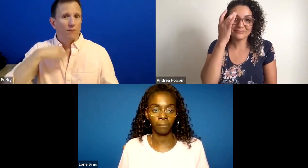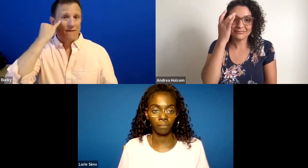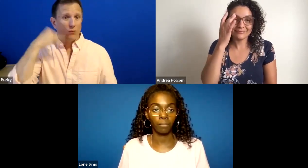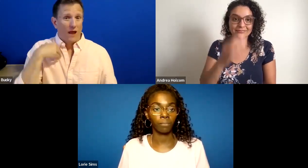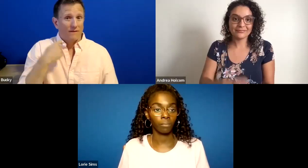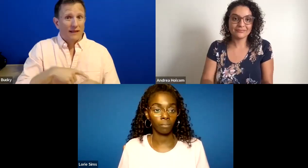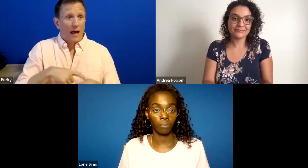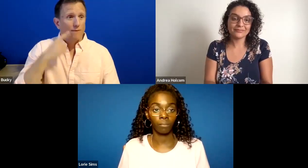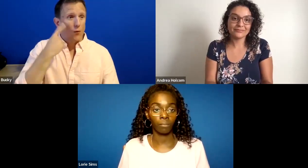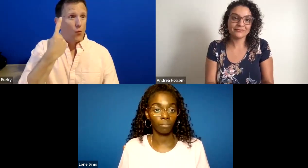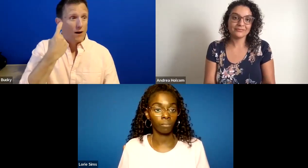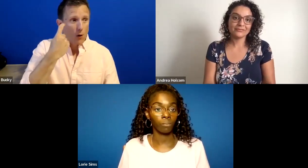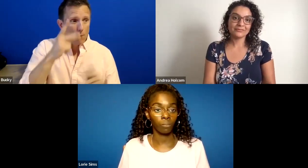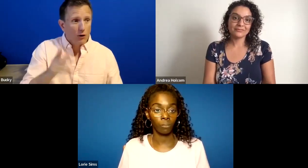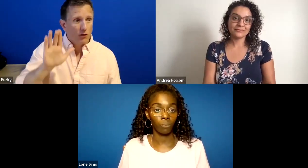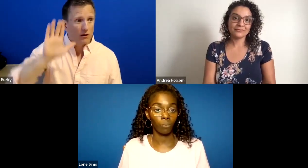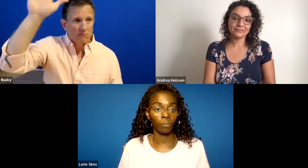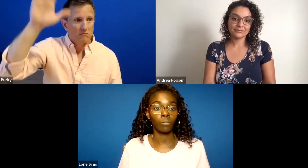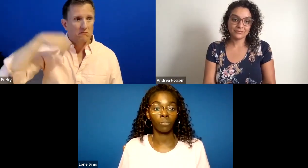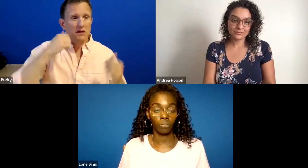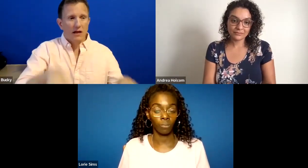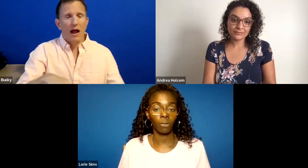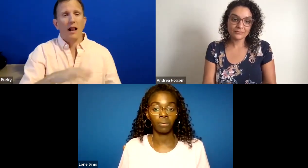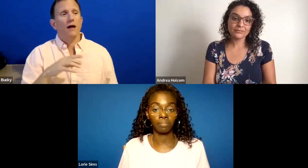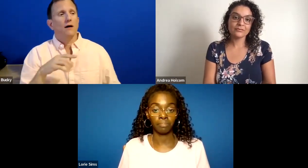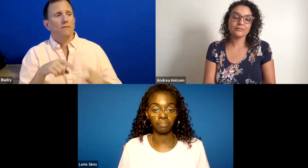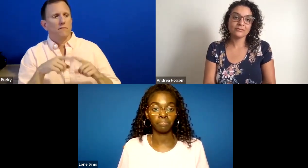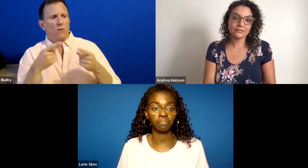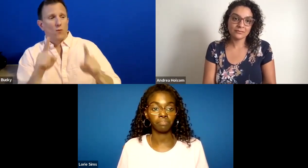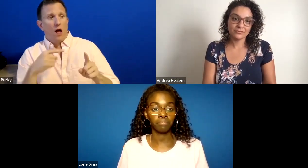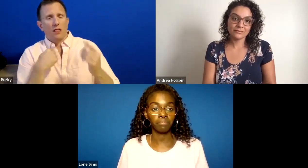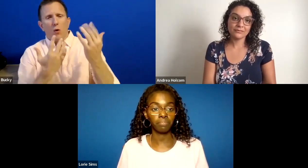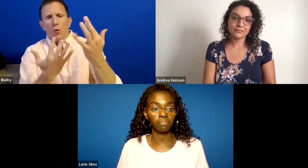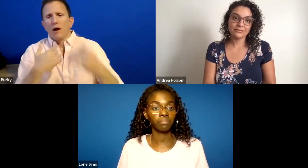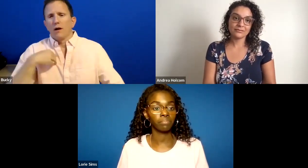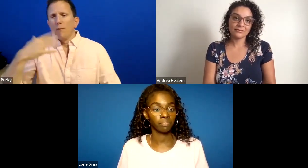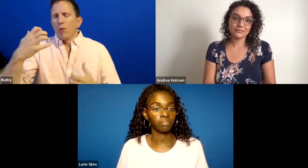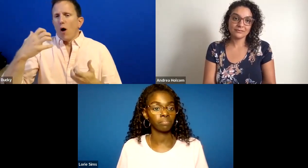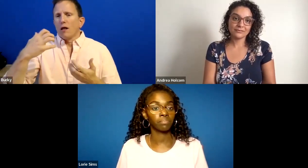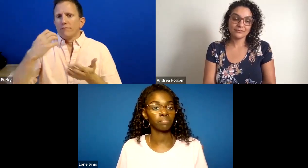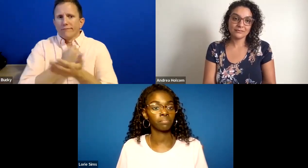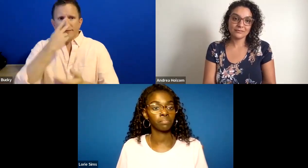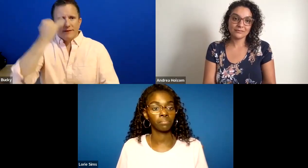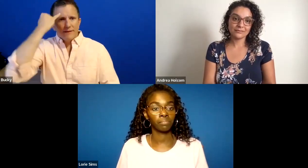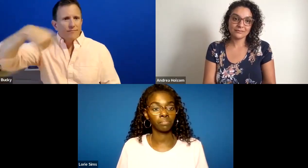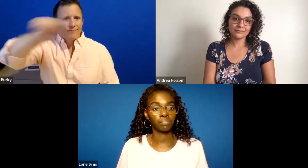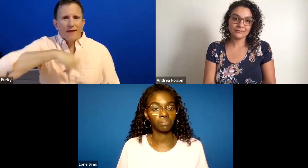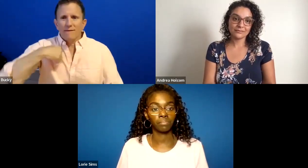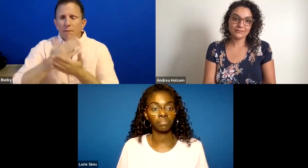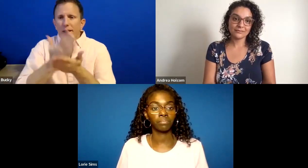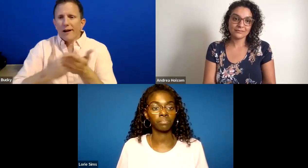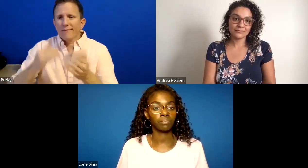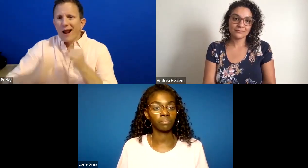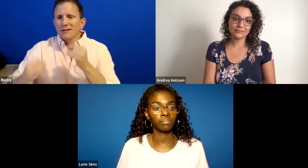Okay, it looks like we only have a few minutes left at best. We have time for one more comment from the audience. In